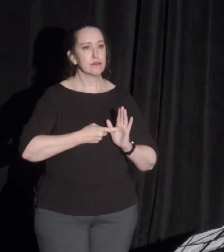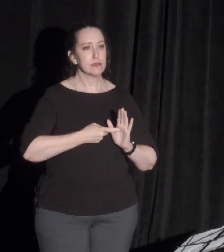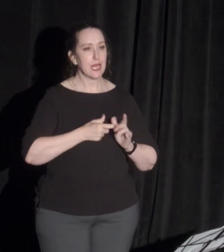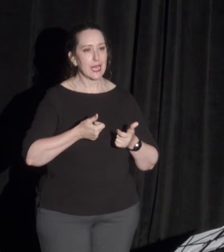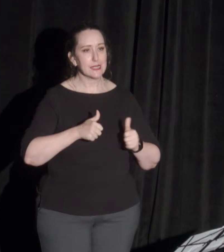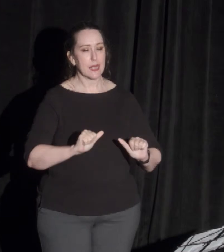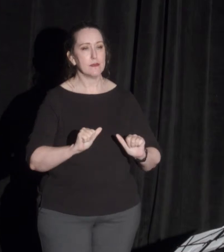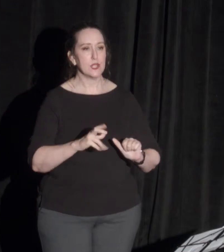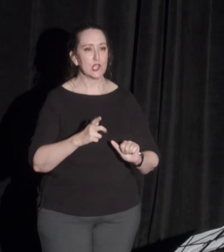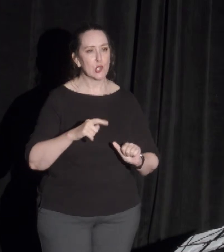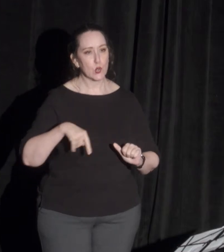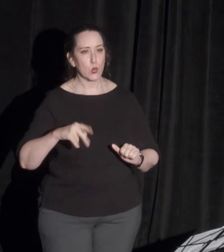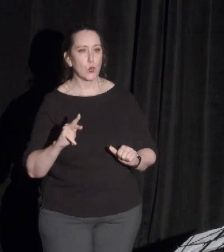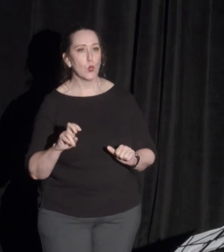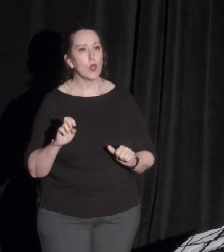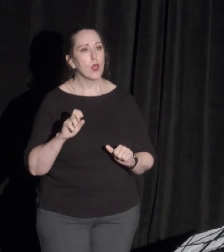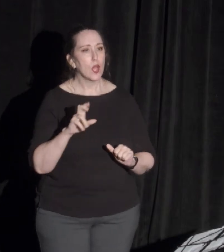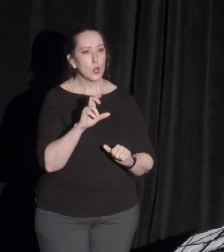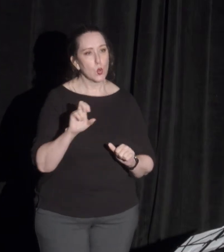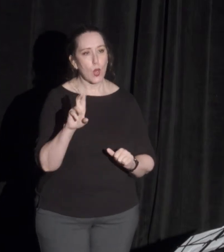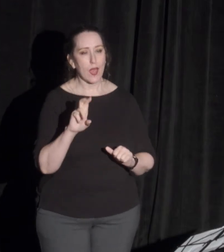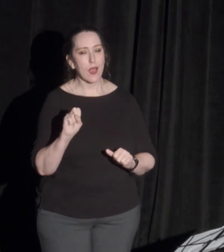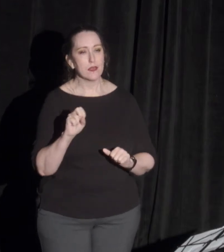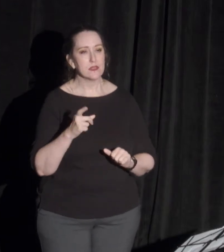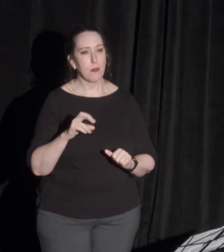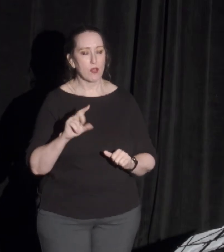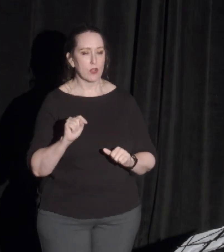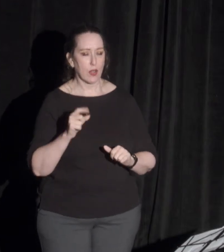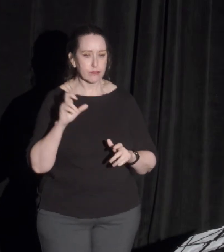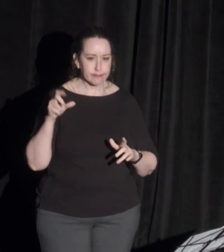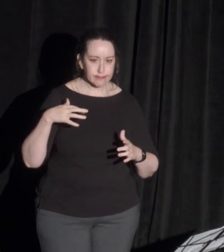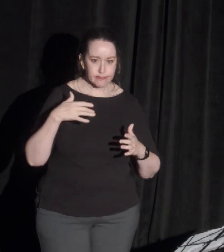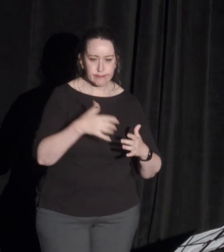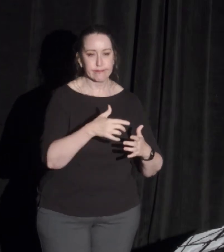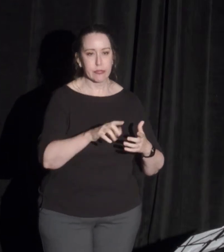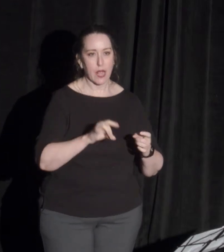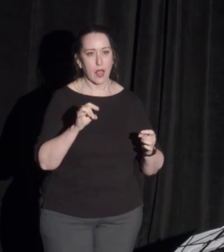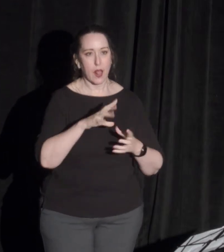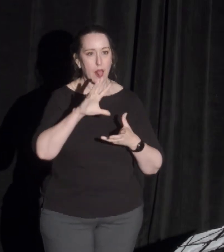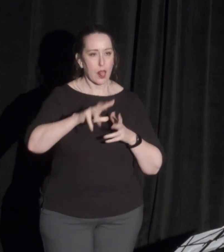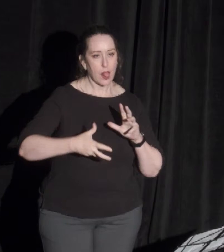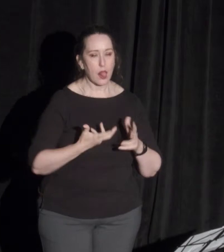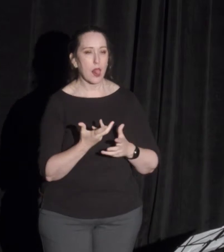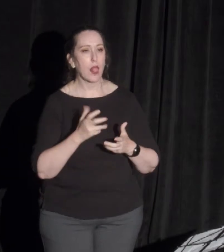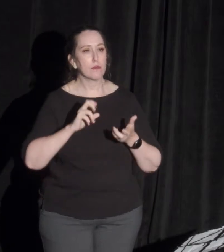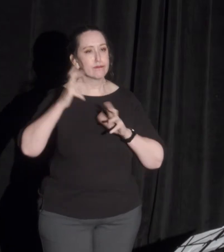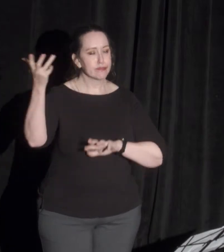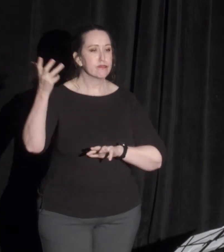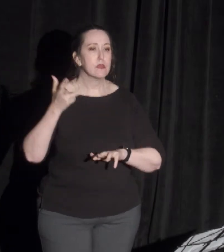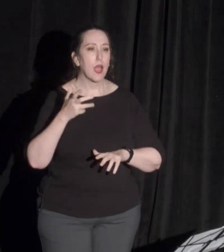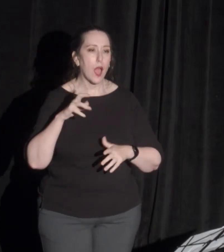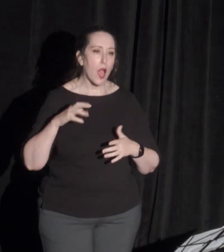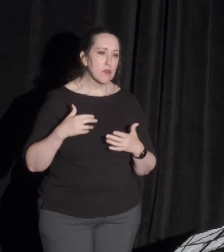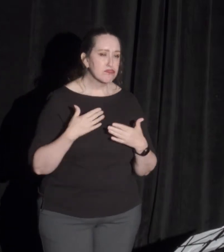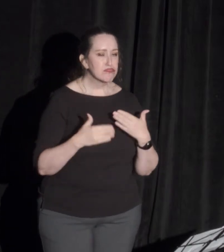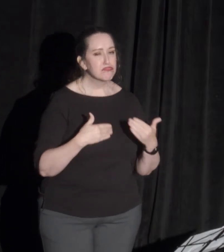U.S. democracy, are speeding headlong into climate catastrophe, and are leisurely hiking up in the foothills of World War